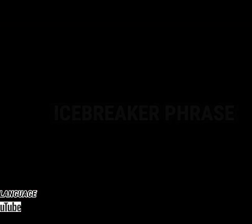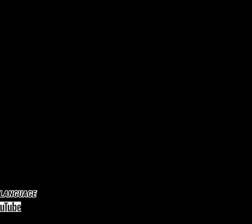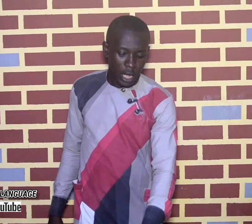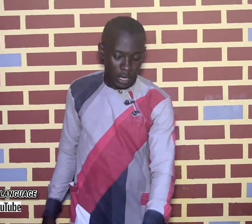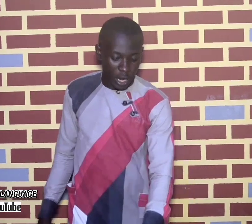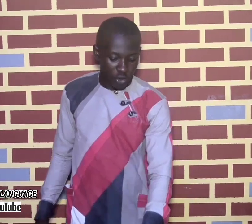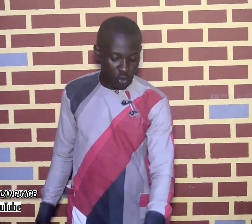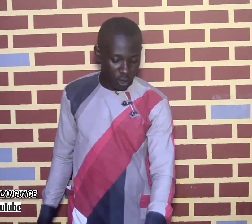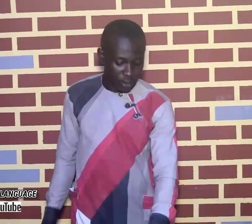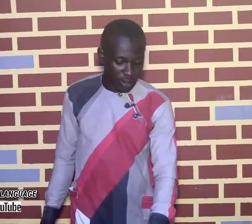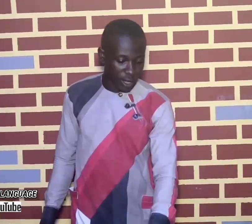The next one is